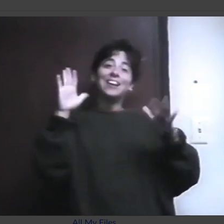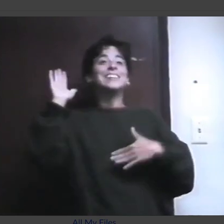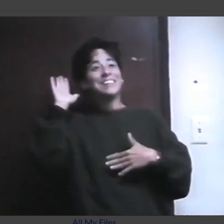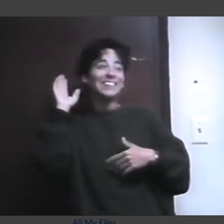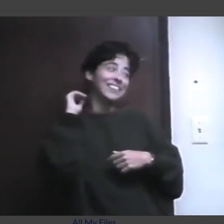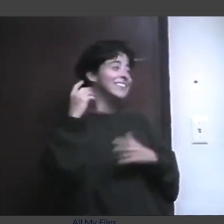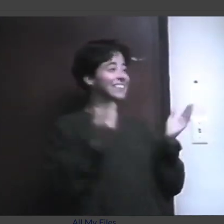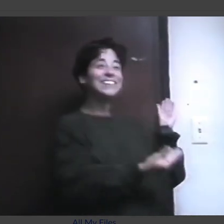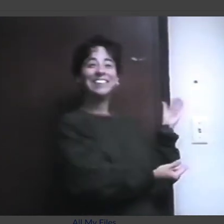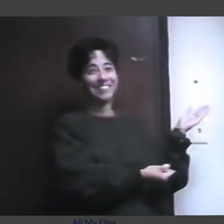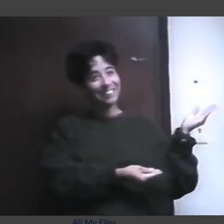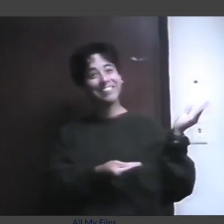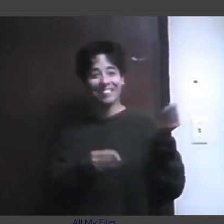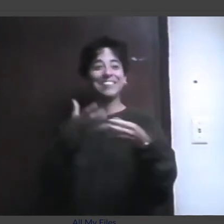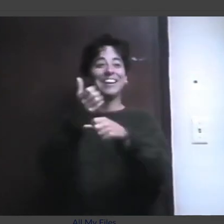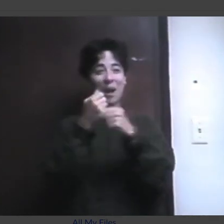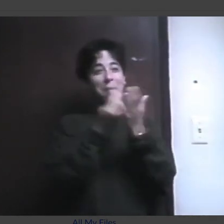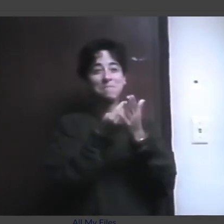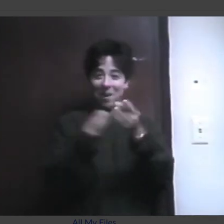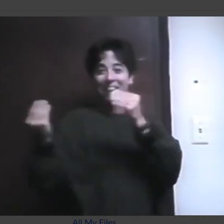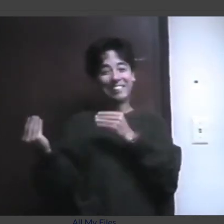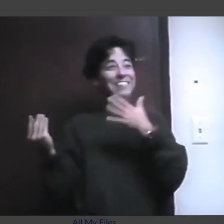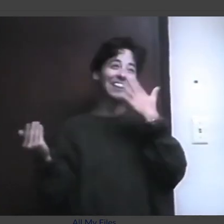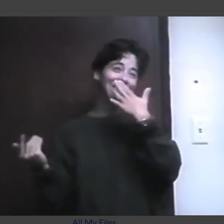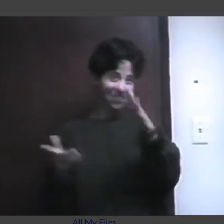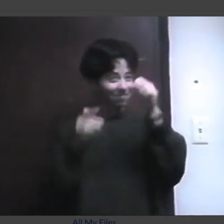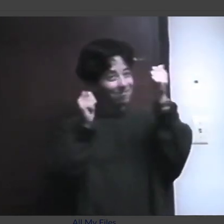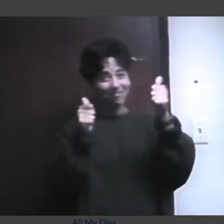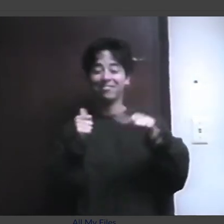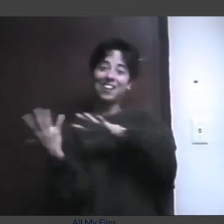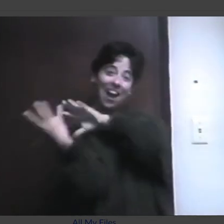to our destination, I actually ended up winning an art